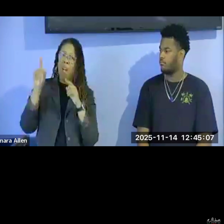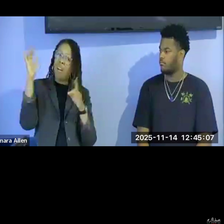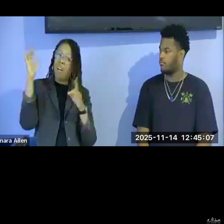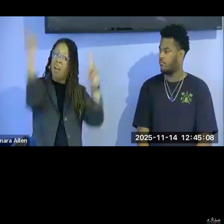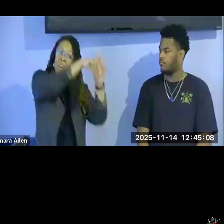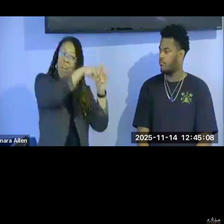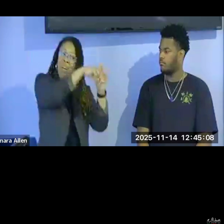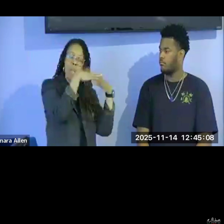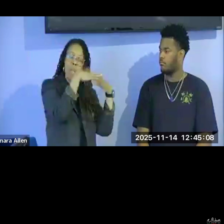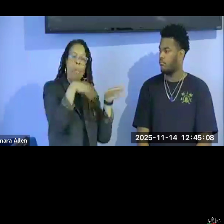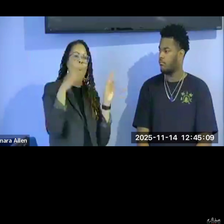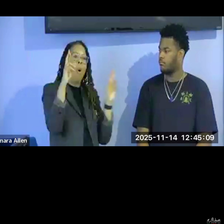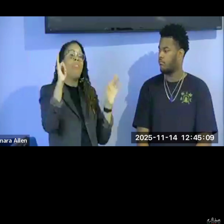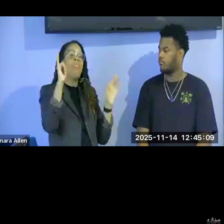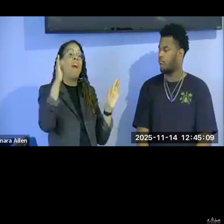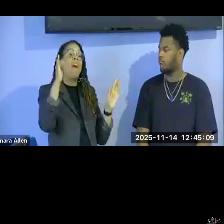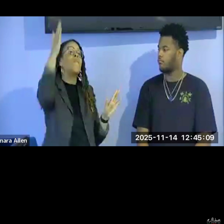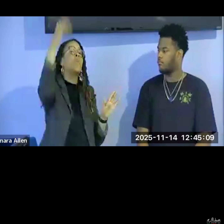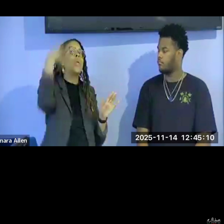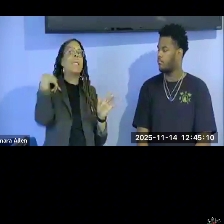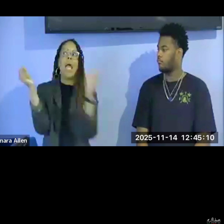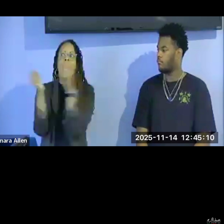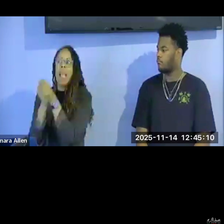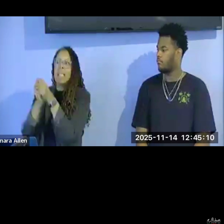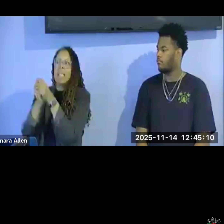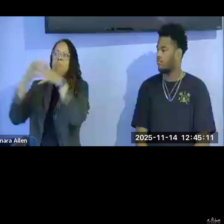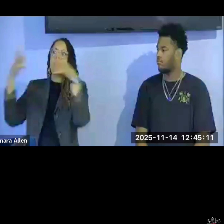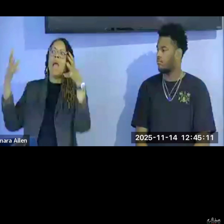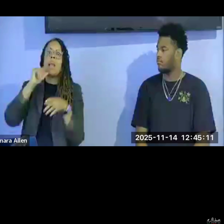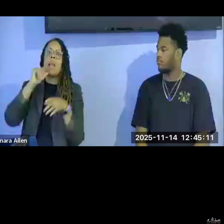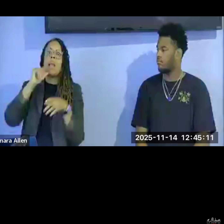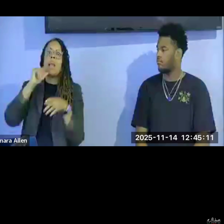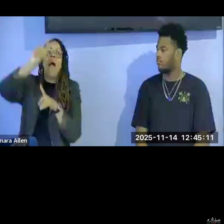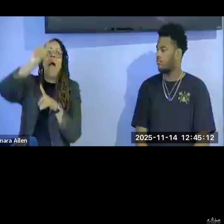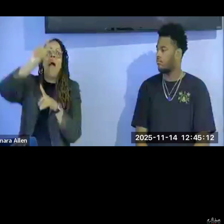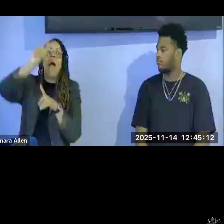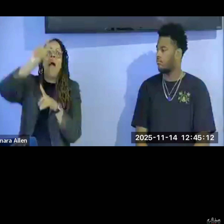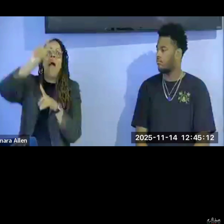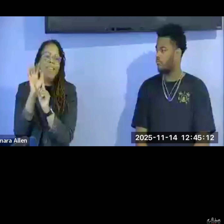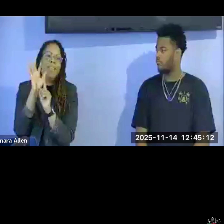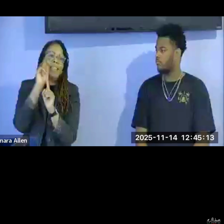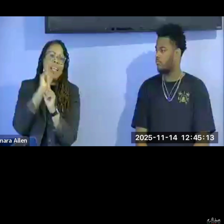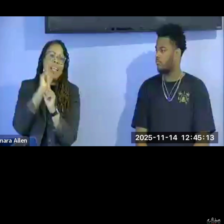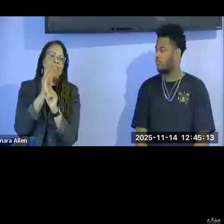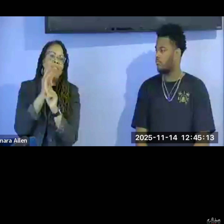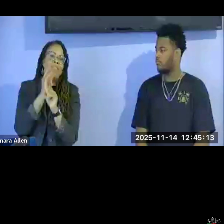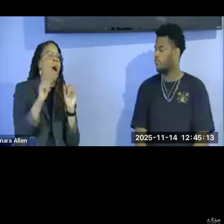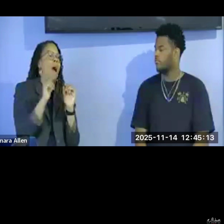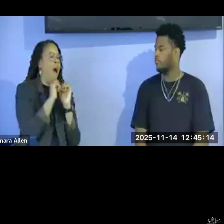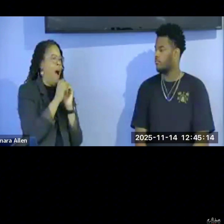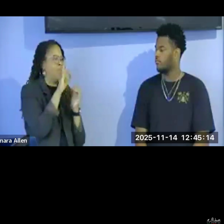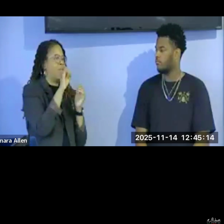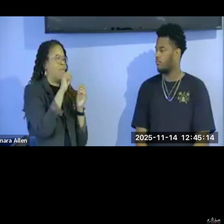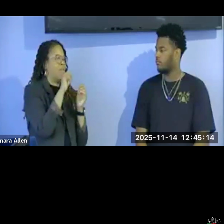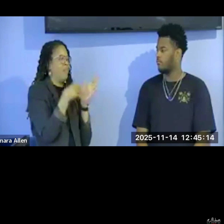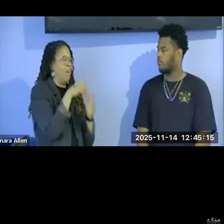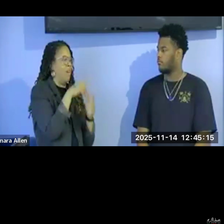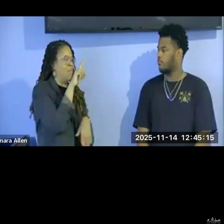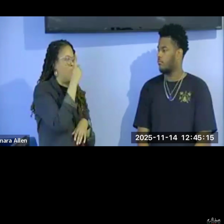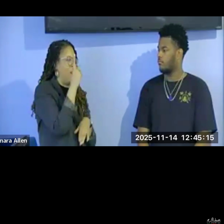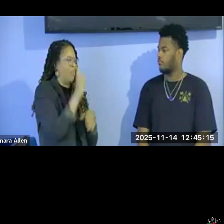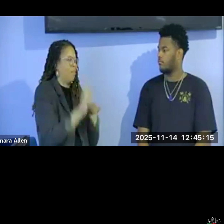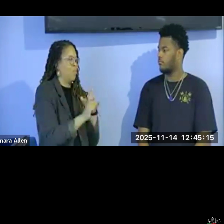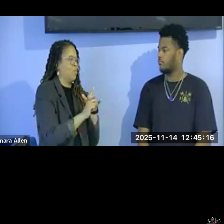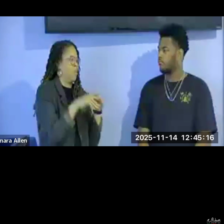study is applicable if one were to research within that realm. But for my